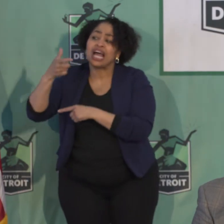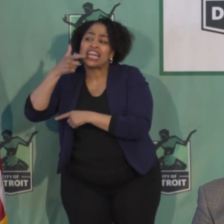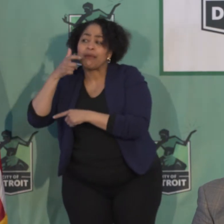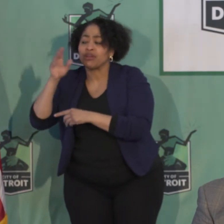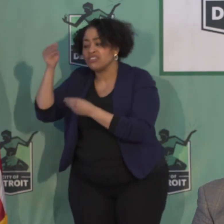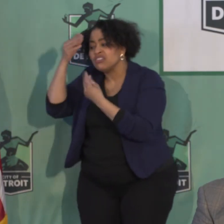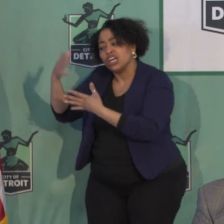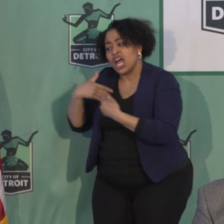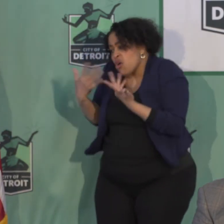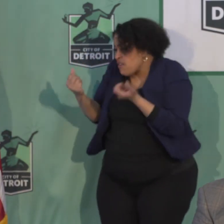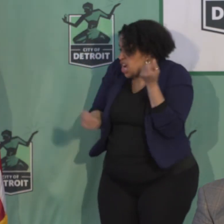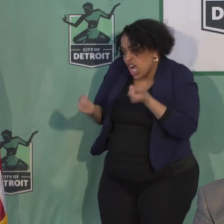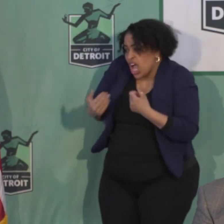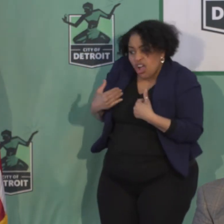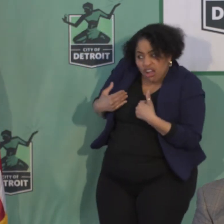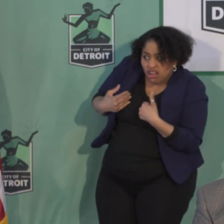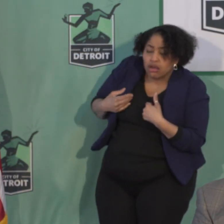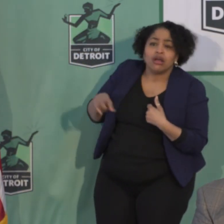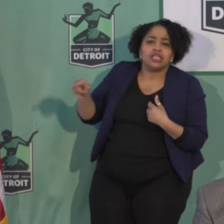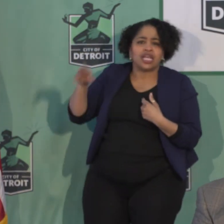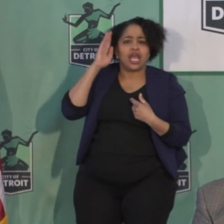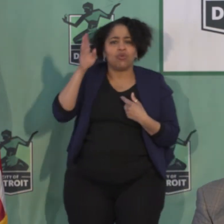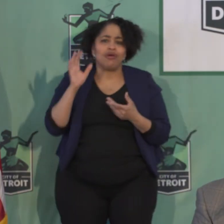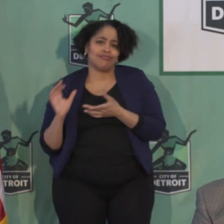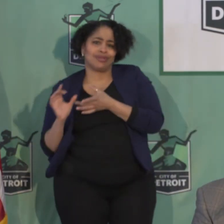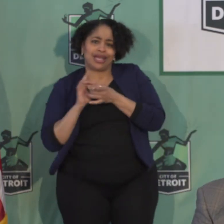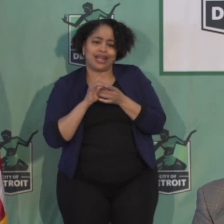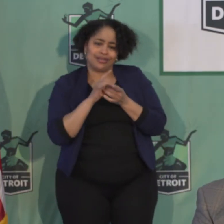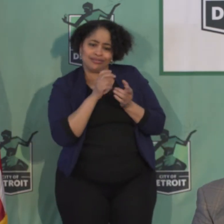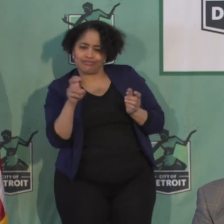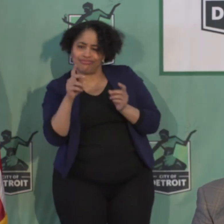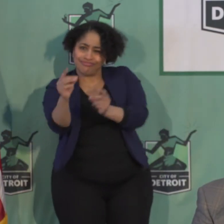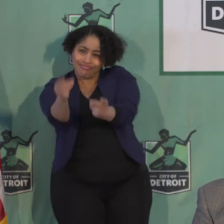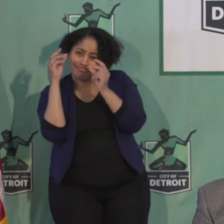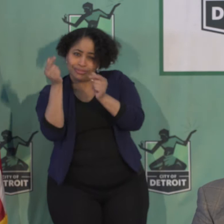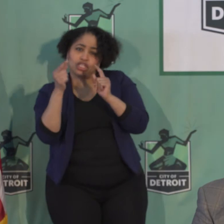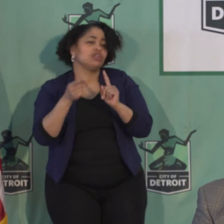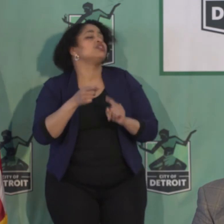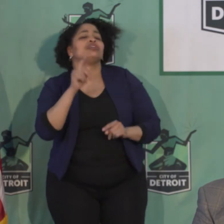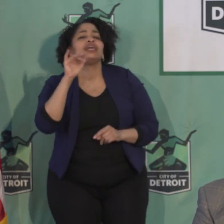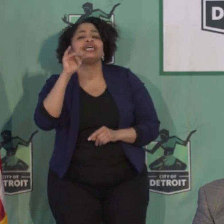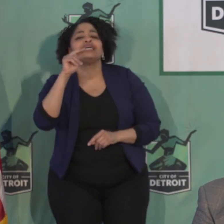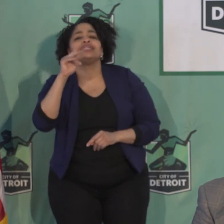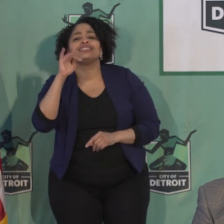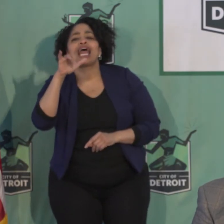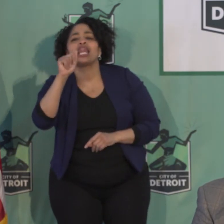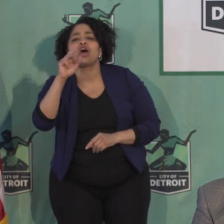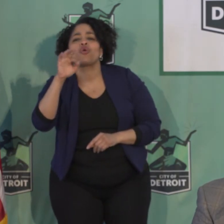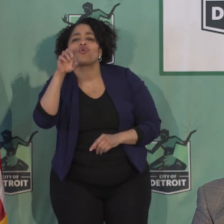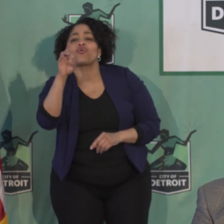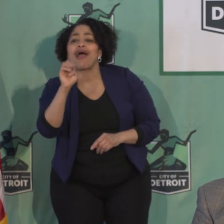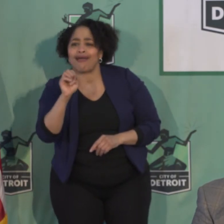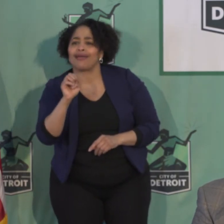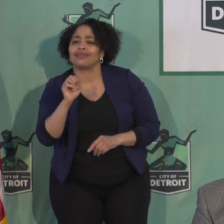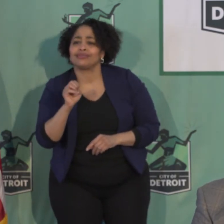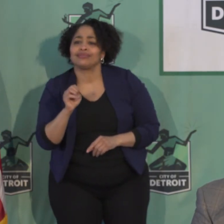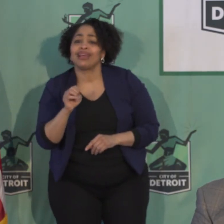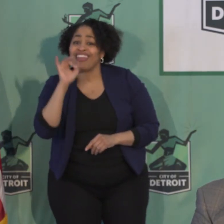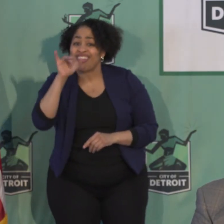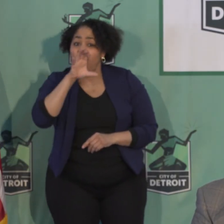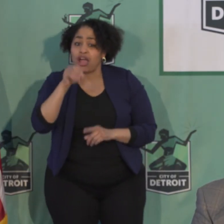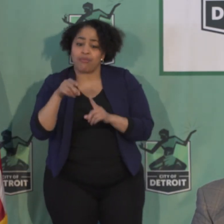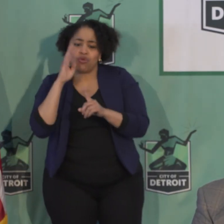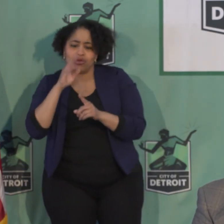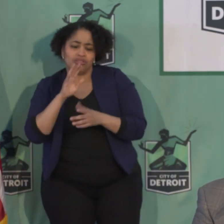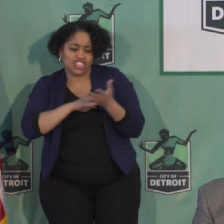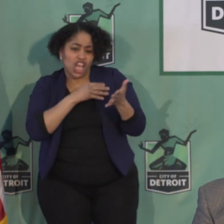operator, I don't have a car, they will connect you immediately to IntelliRide. IntelliRide will book that